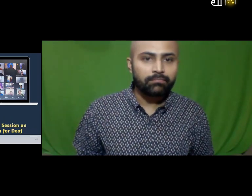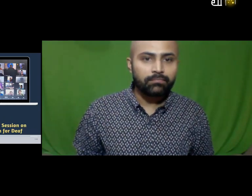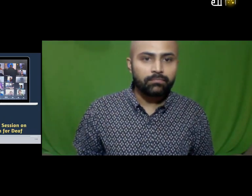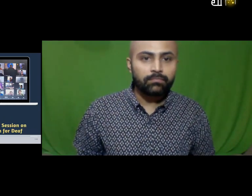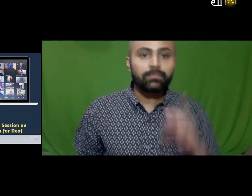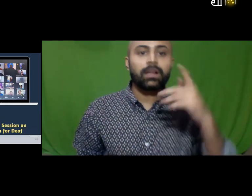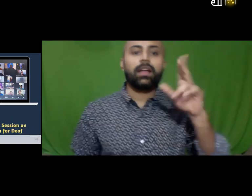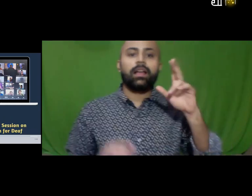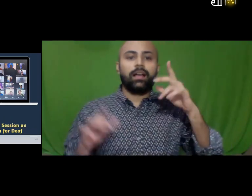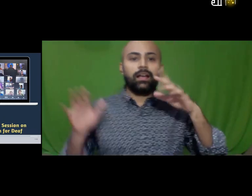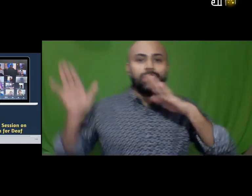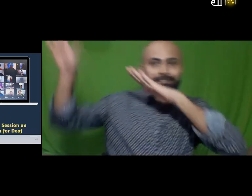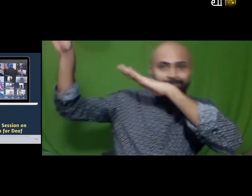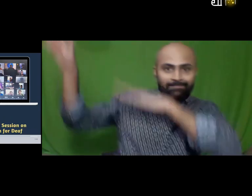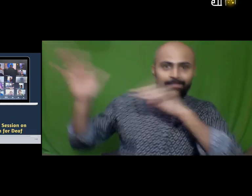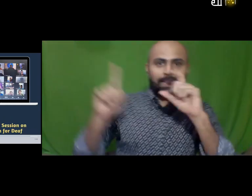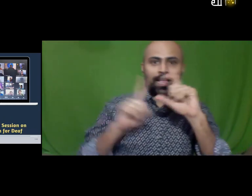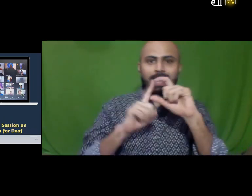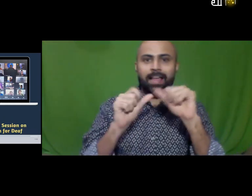different information in the workshops.